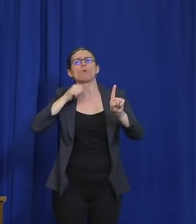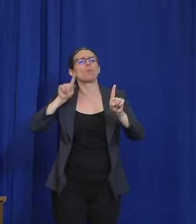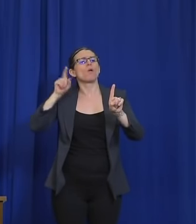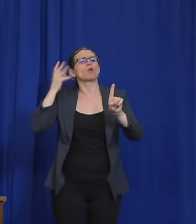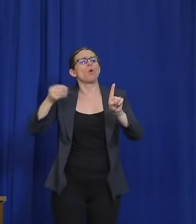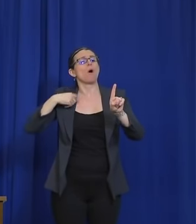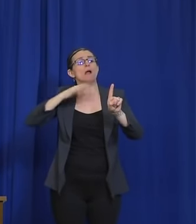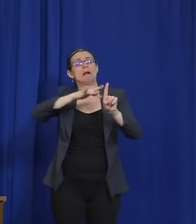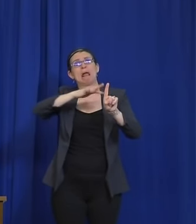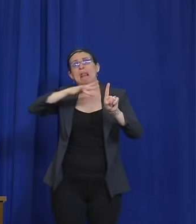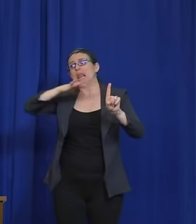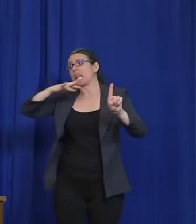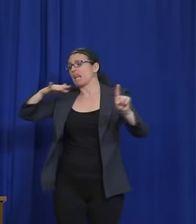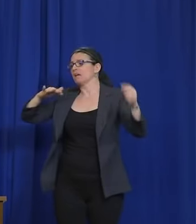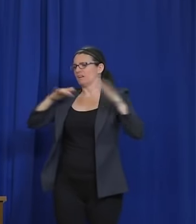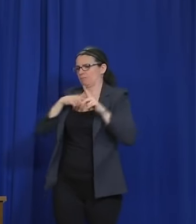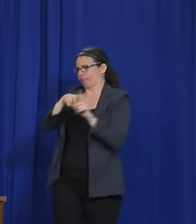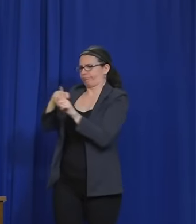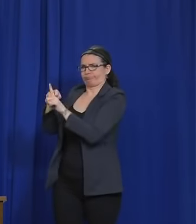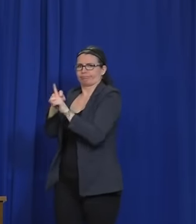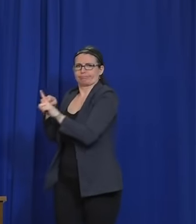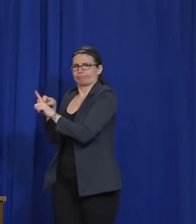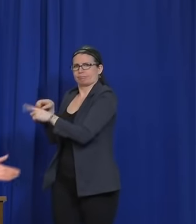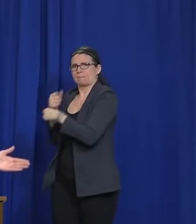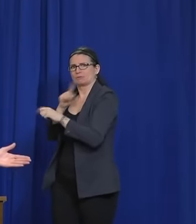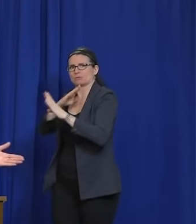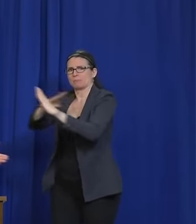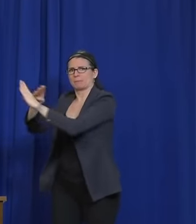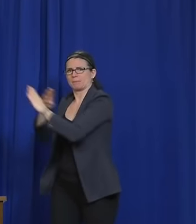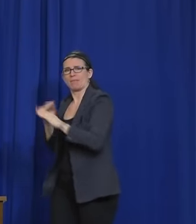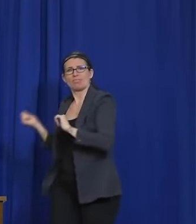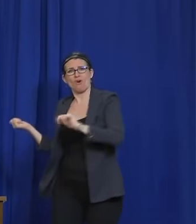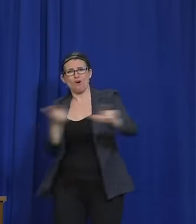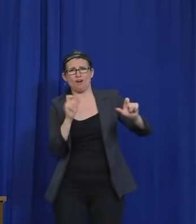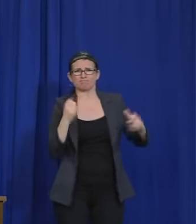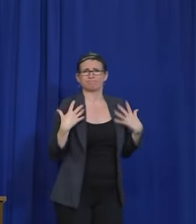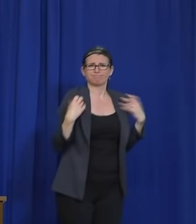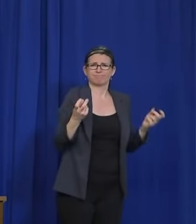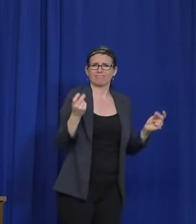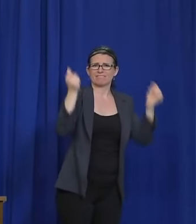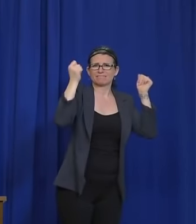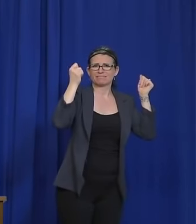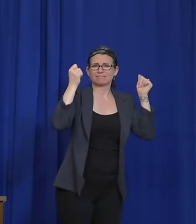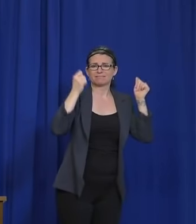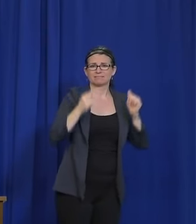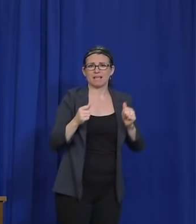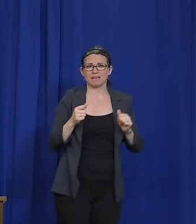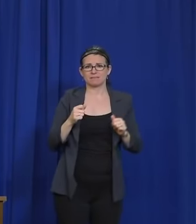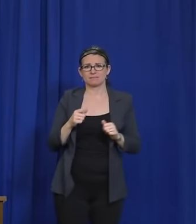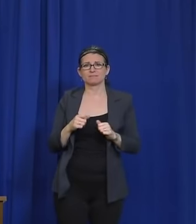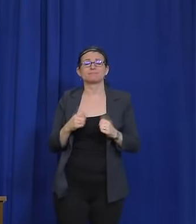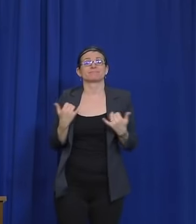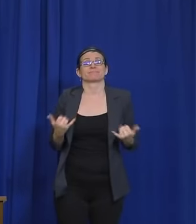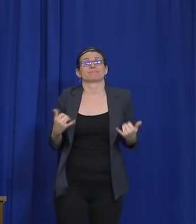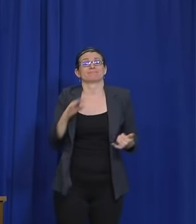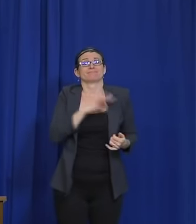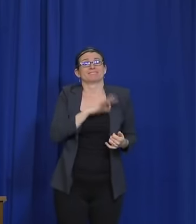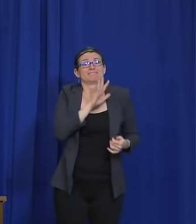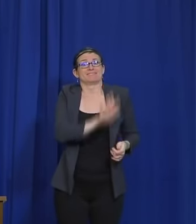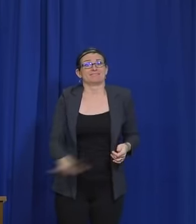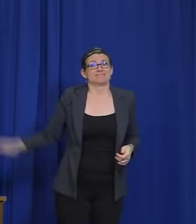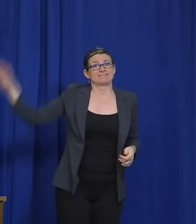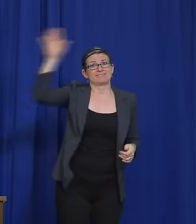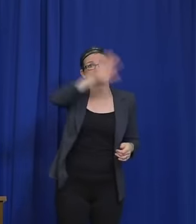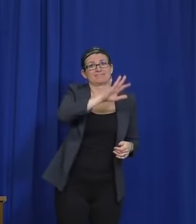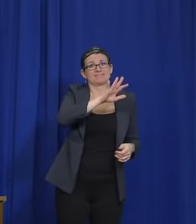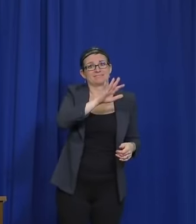be to recovery. Again, as we said earlier, the good news in Maine is we have more people recovering than are currently getting COVID-19,